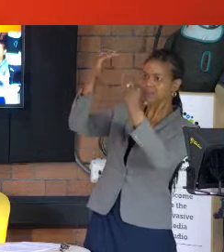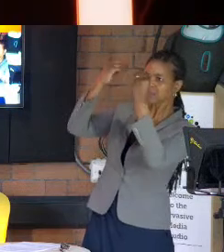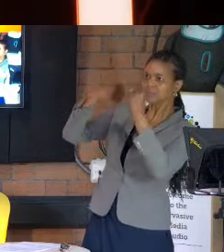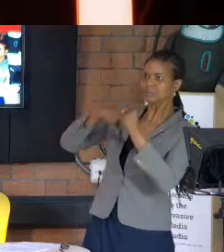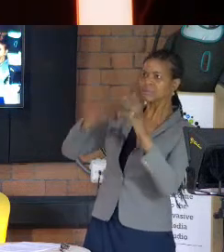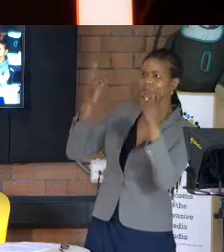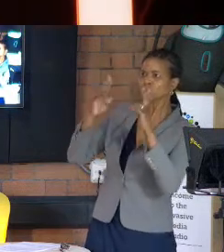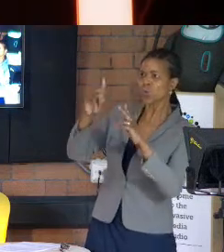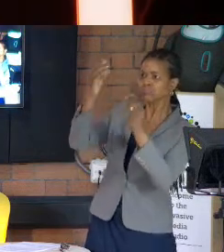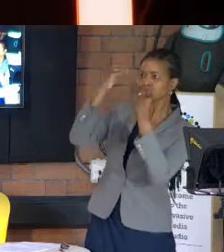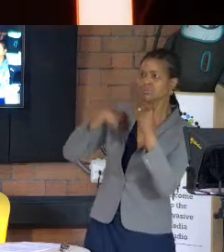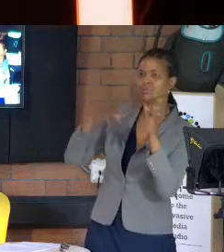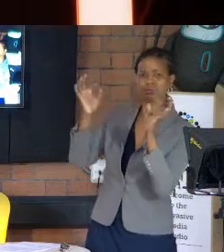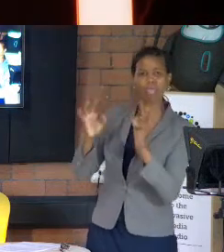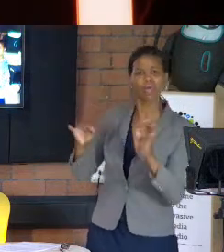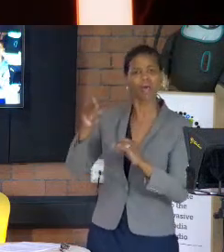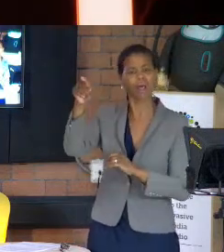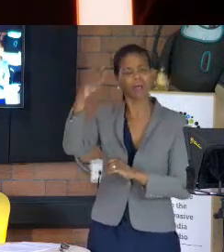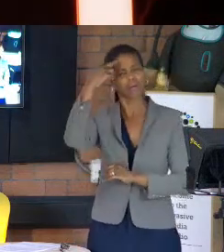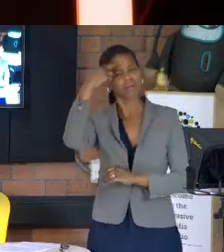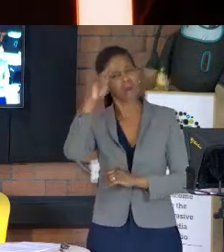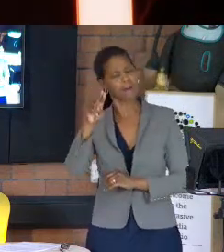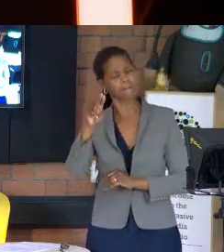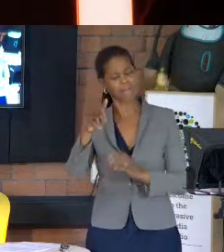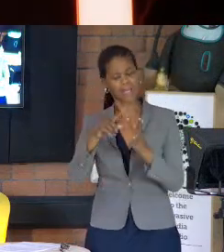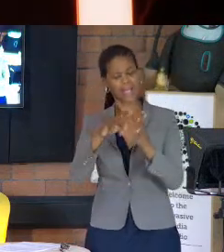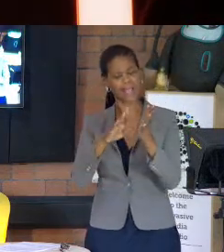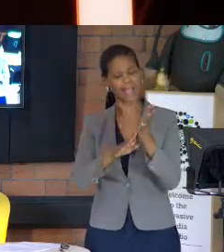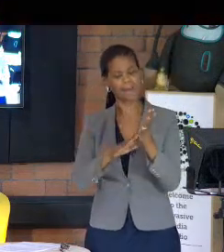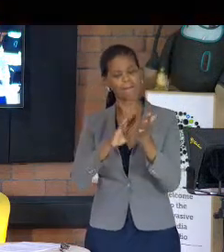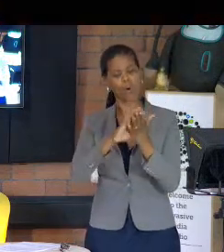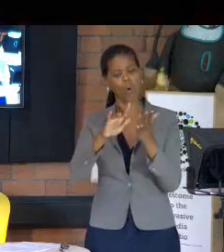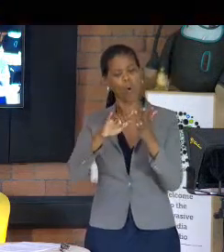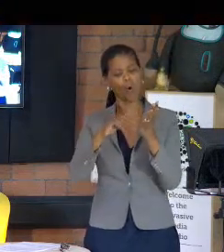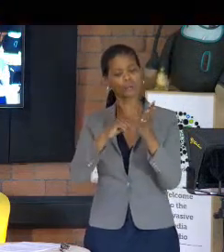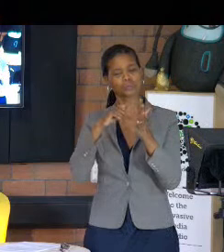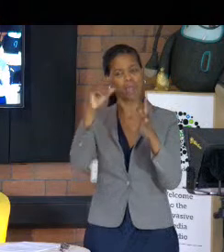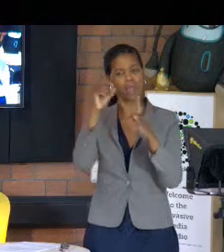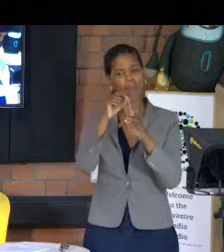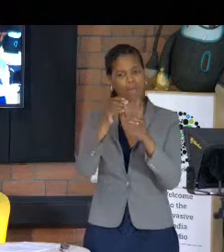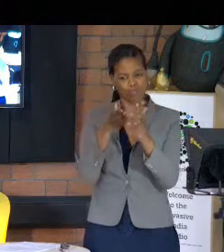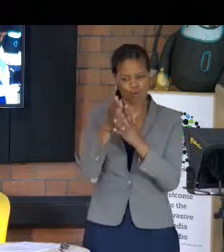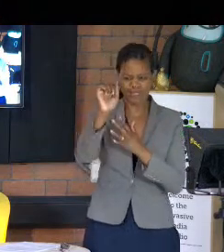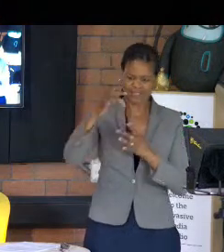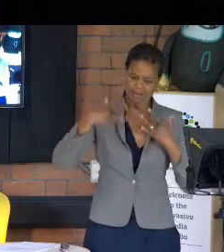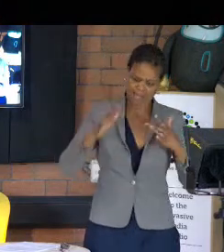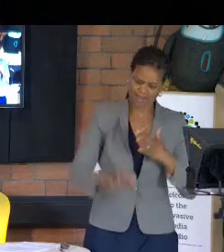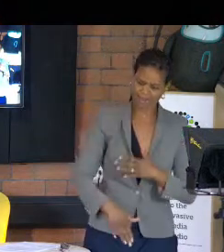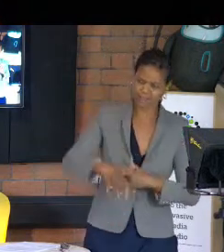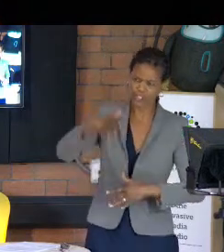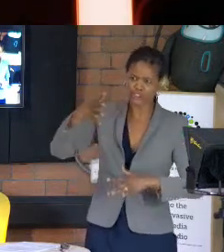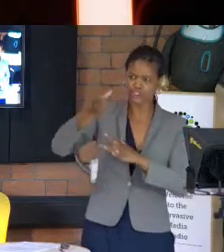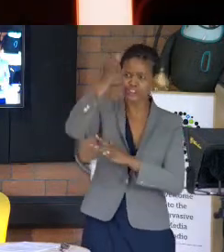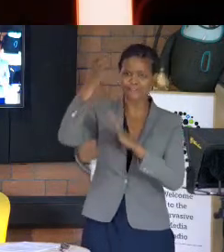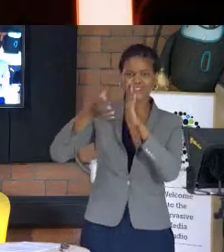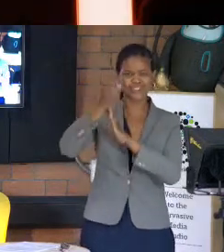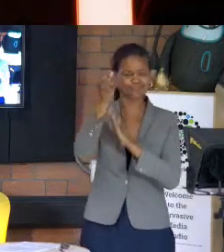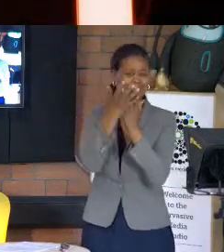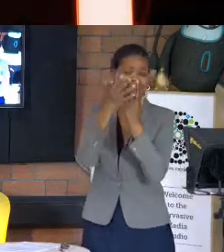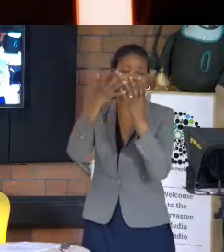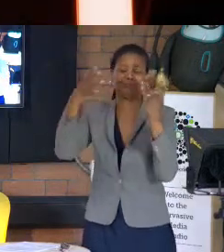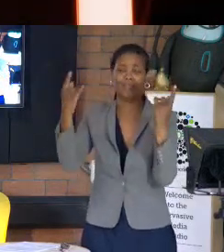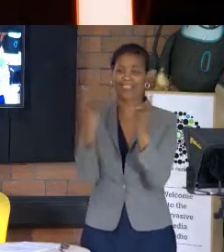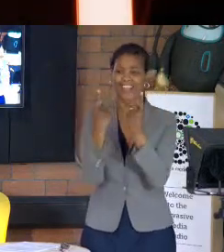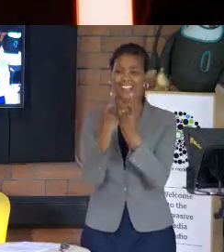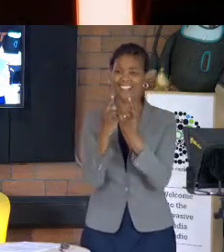odd. His name is Imhotep, and through his life he achieved many things that resulted in